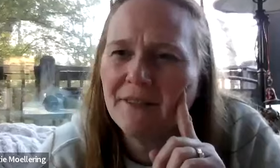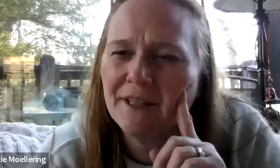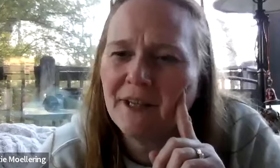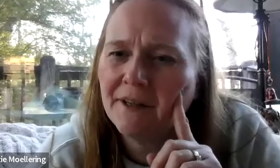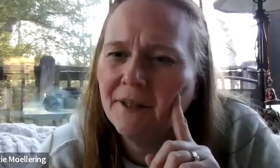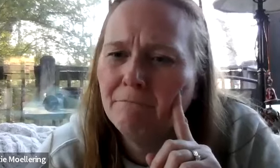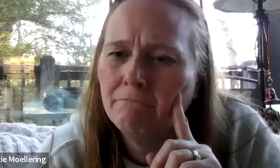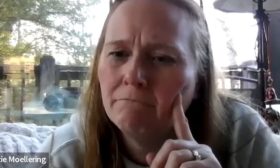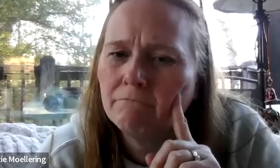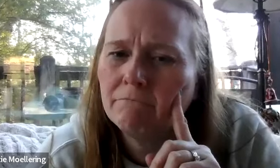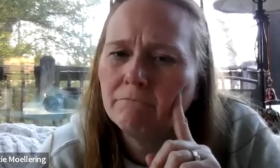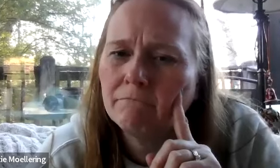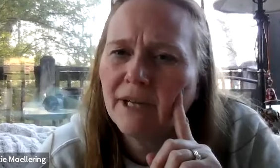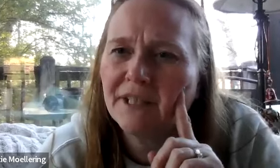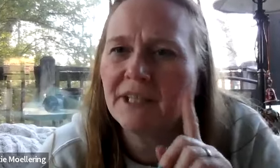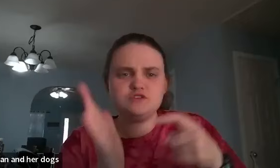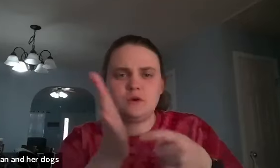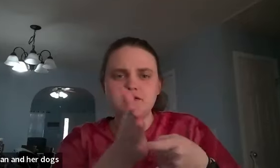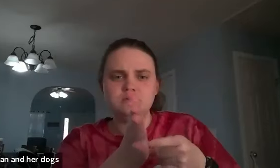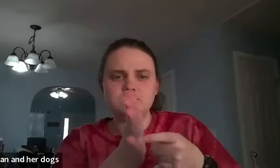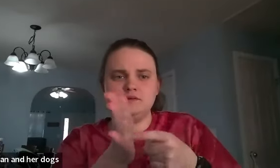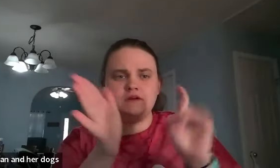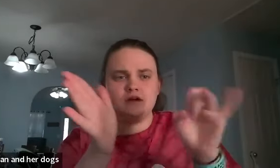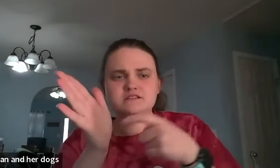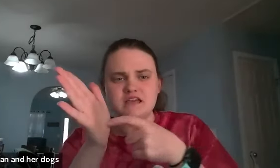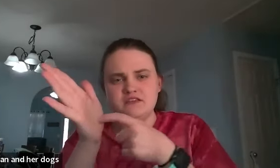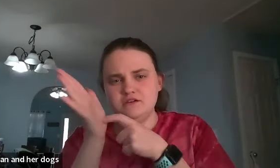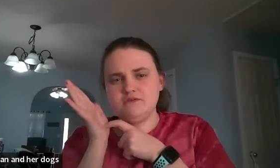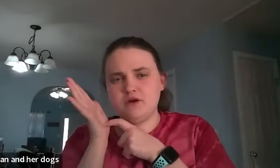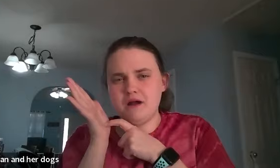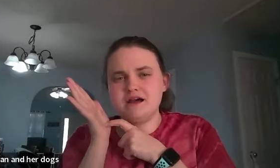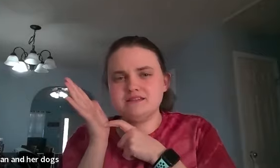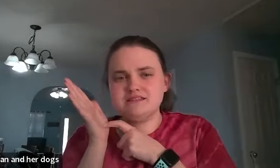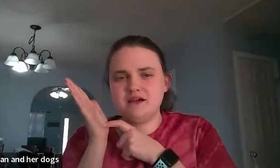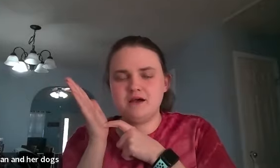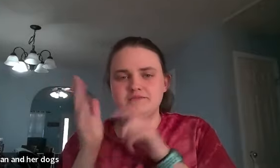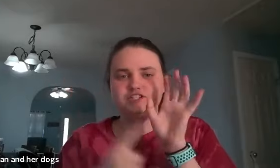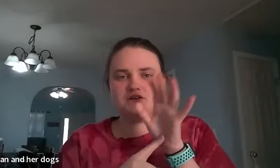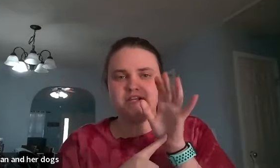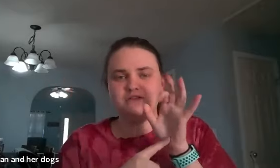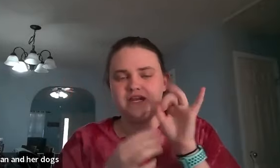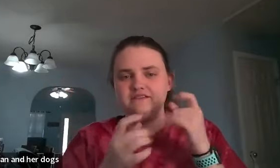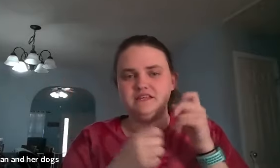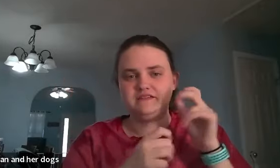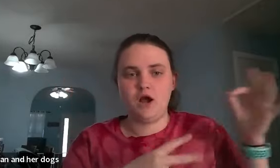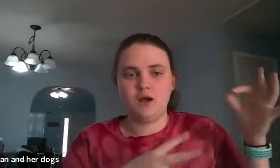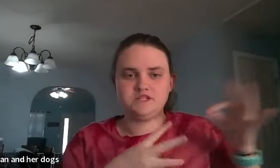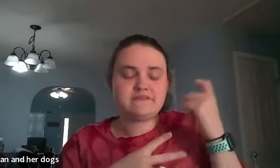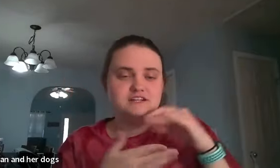I think I can. I think I can get it. Hang on. I was going to say, I think you can request to show video. Then it gives like that option. Because I've had to do that